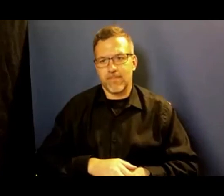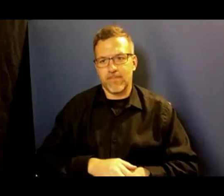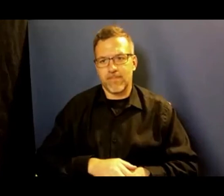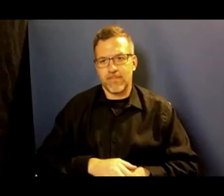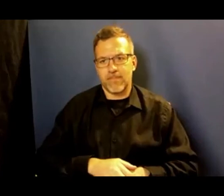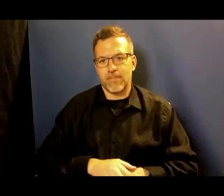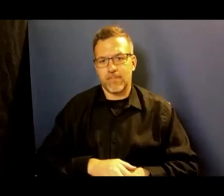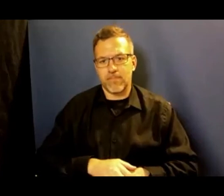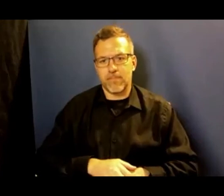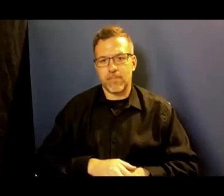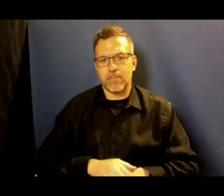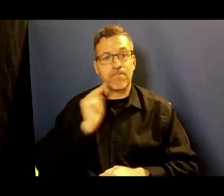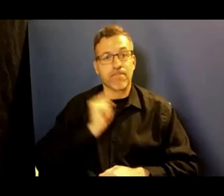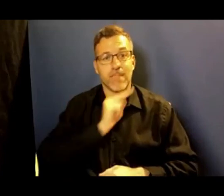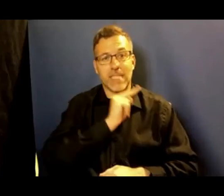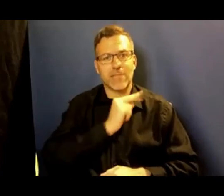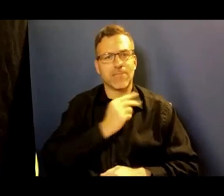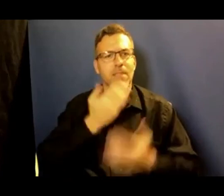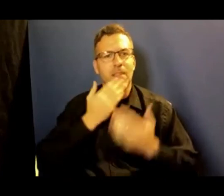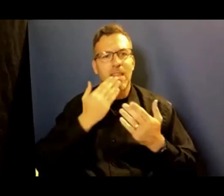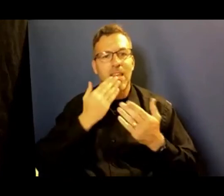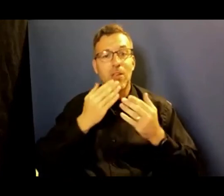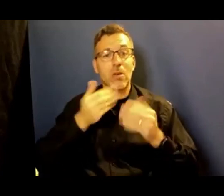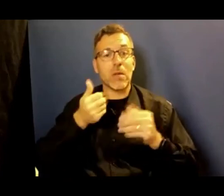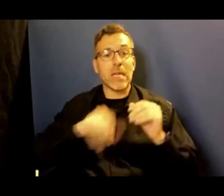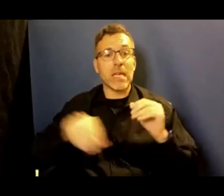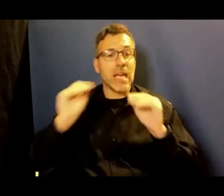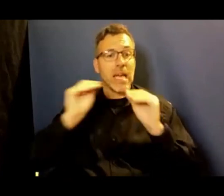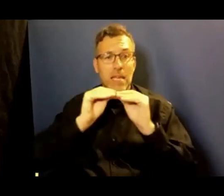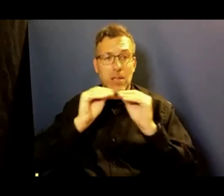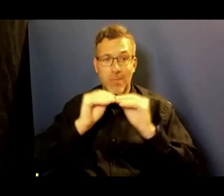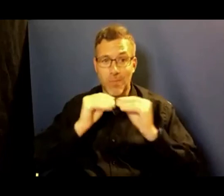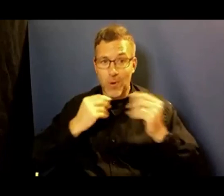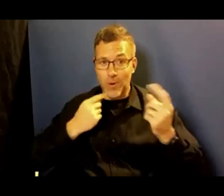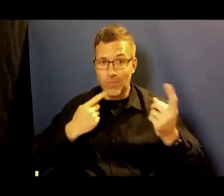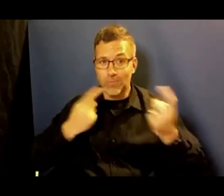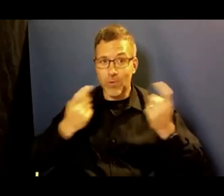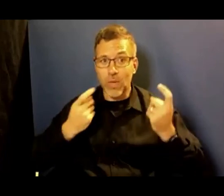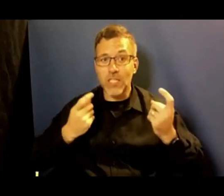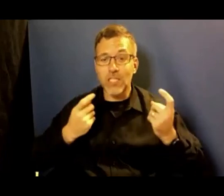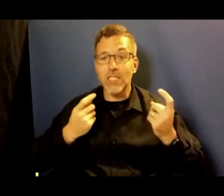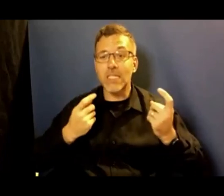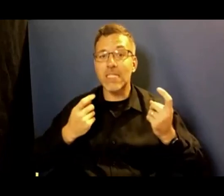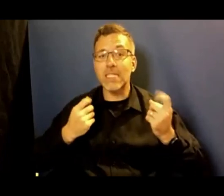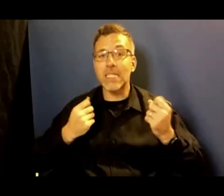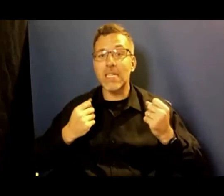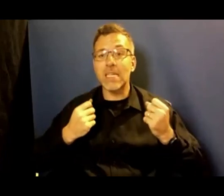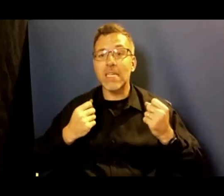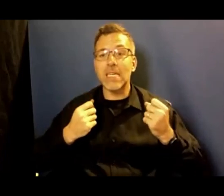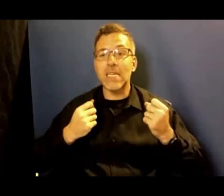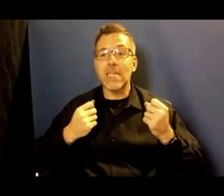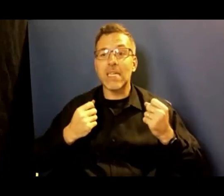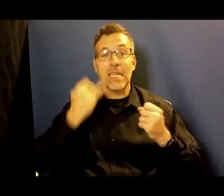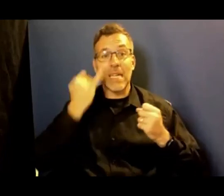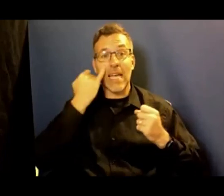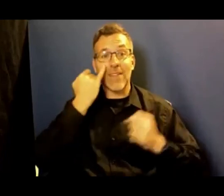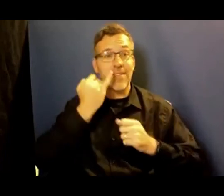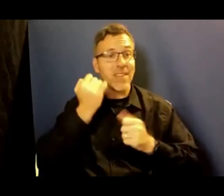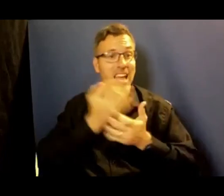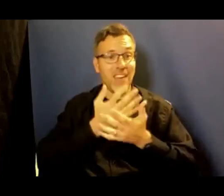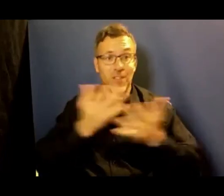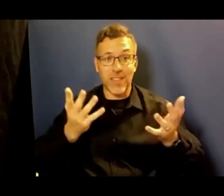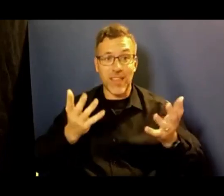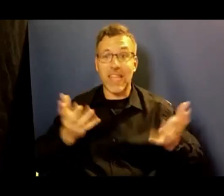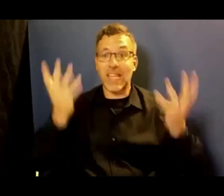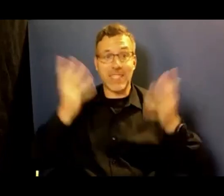Thank you. All right, last call on questions, because we won't keep everybody all night if we've answered everything so well. And I